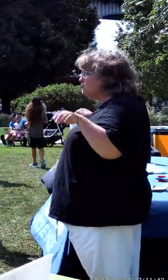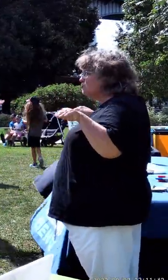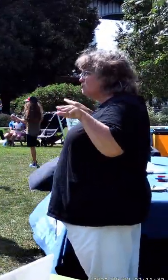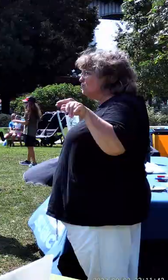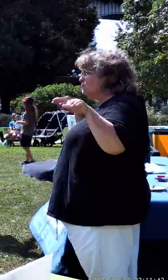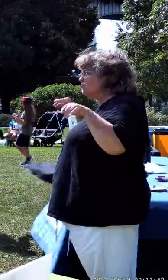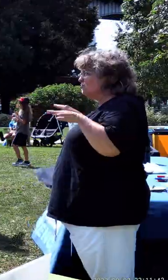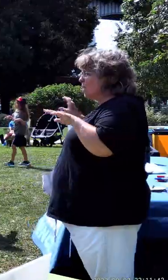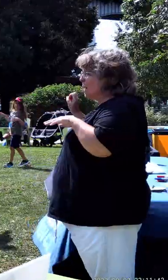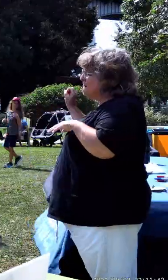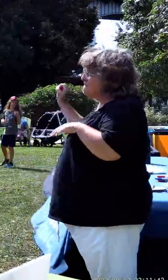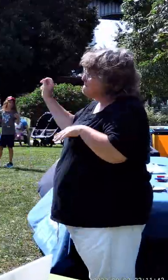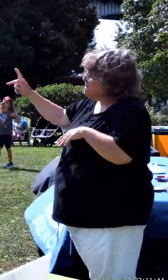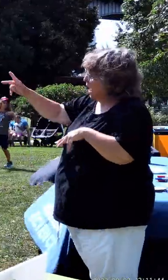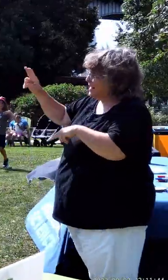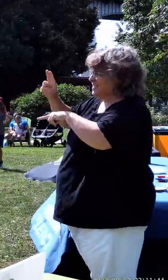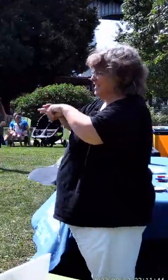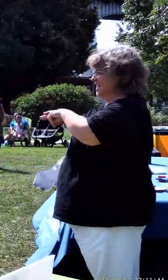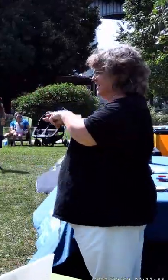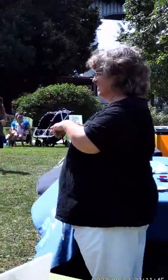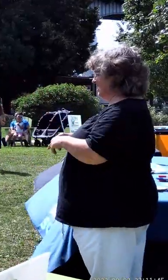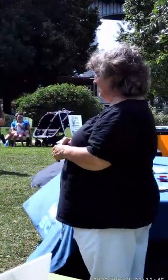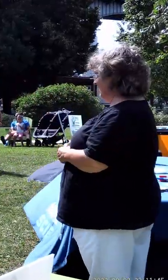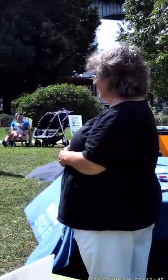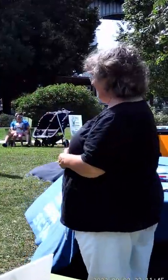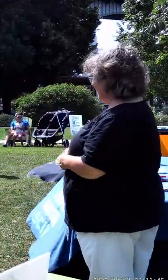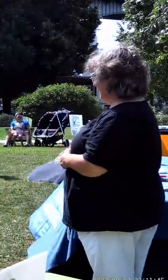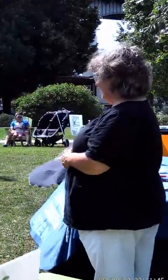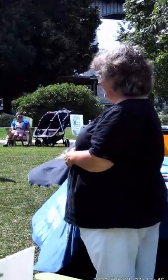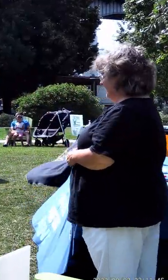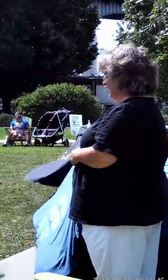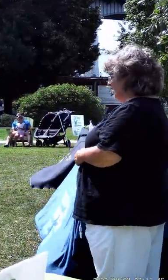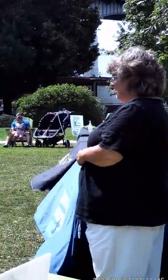And fly back to your spot.